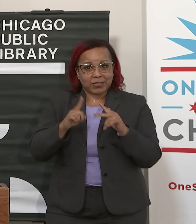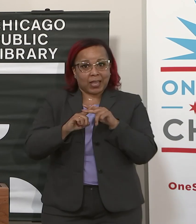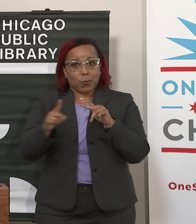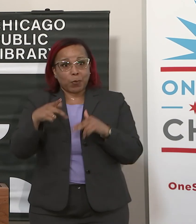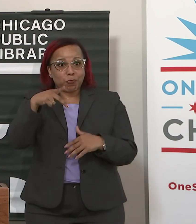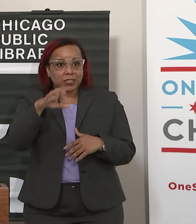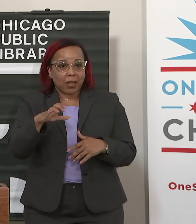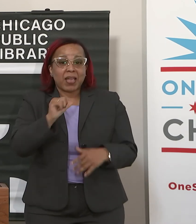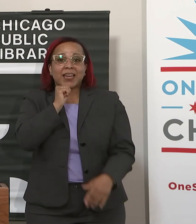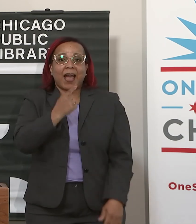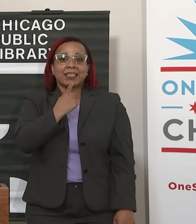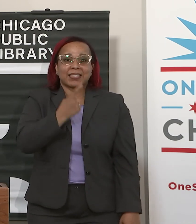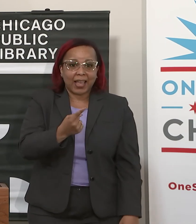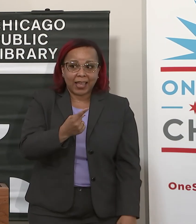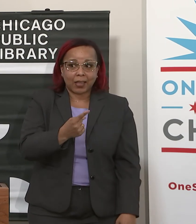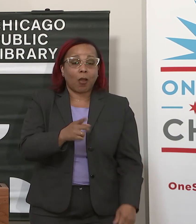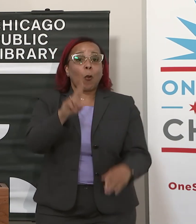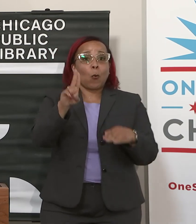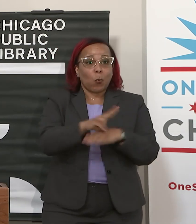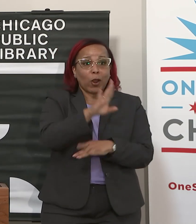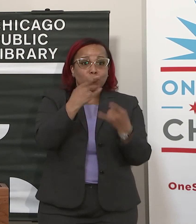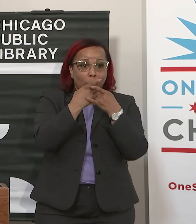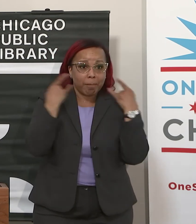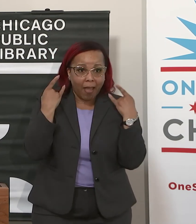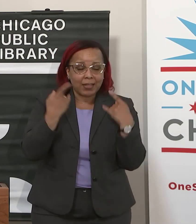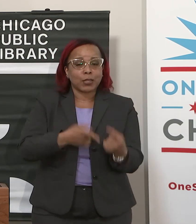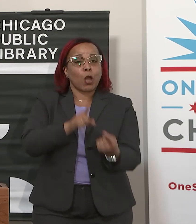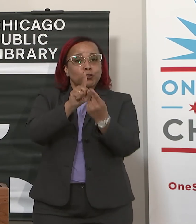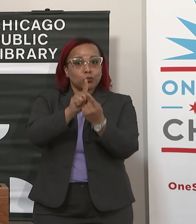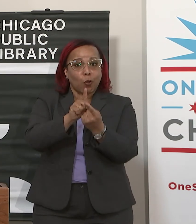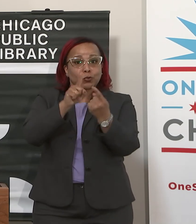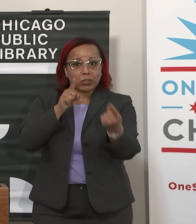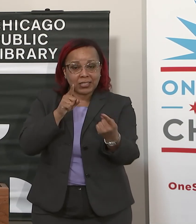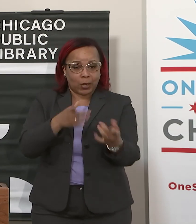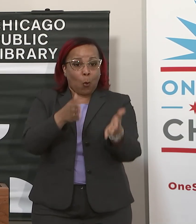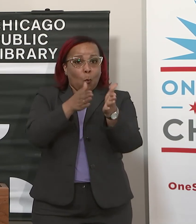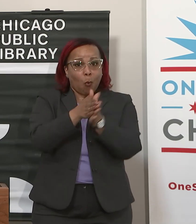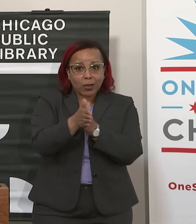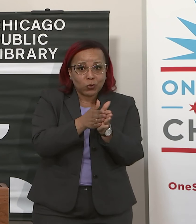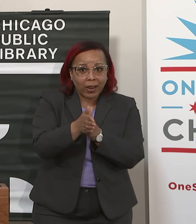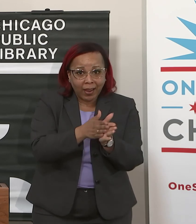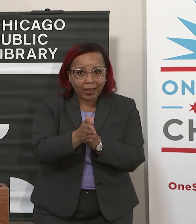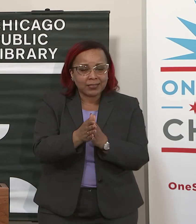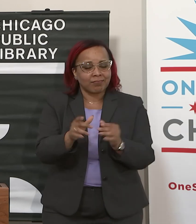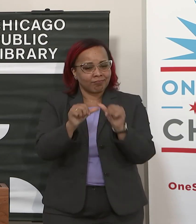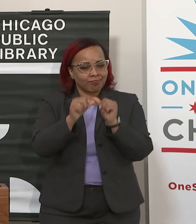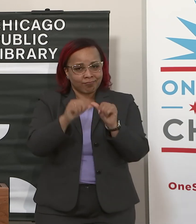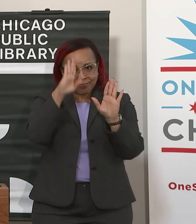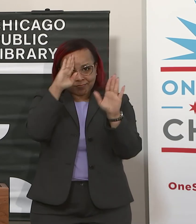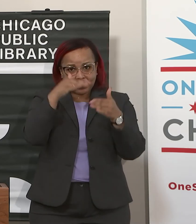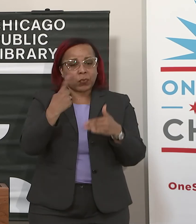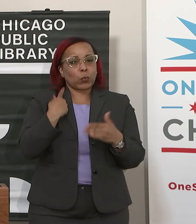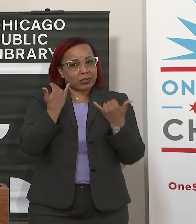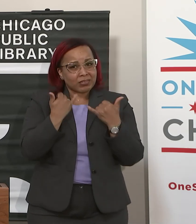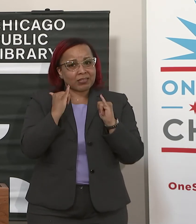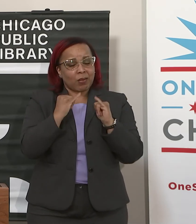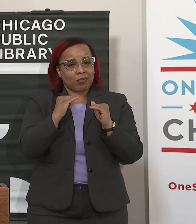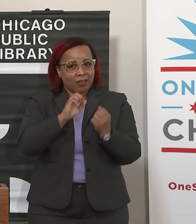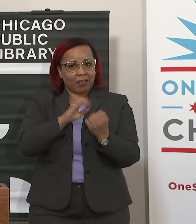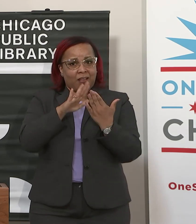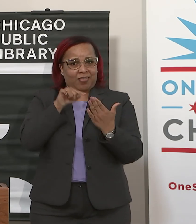and not saying, wear your mask, social distance, wash your hands, stay diligent. We are still in this